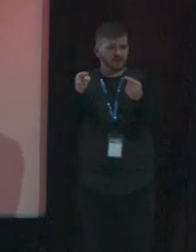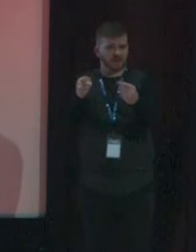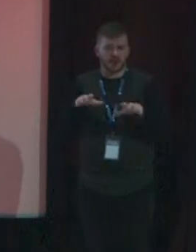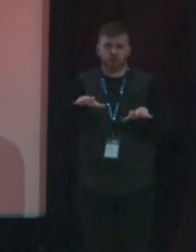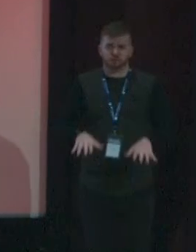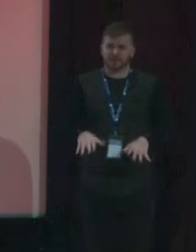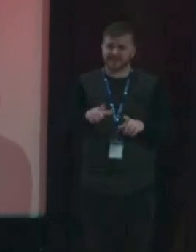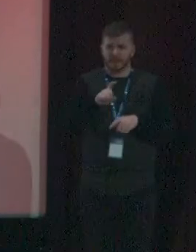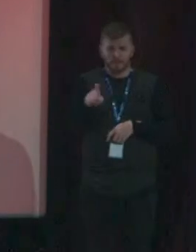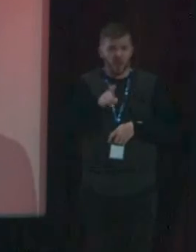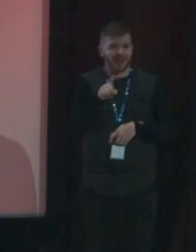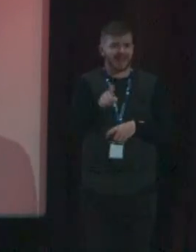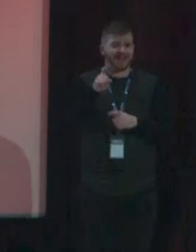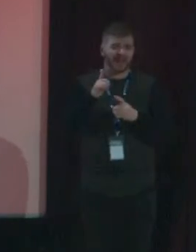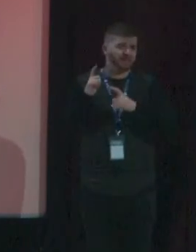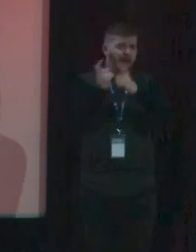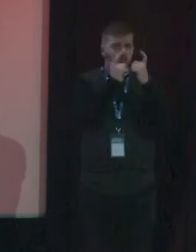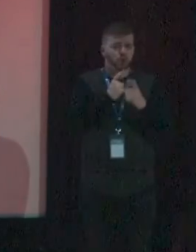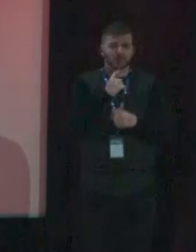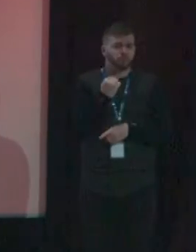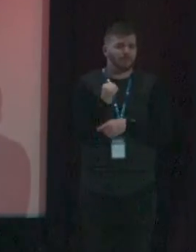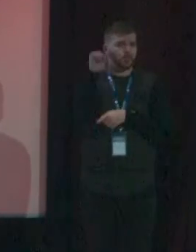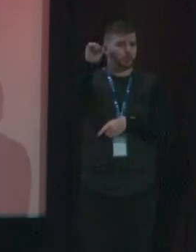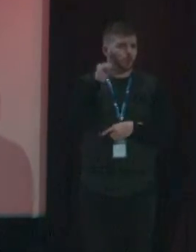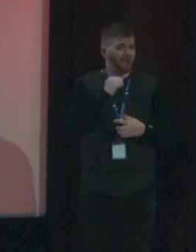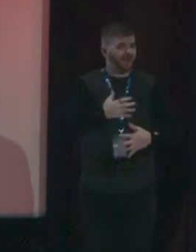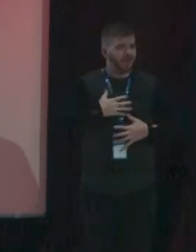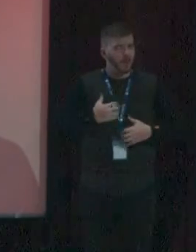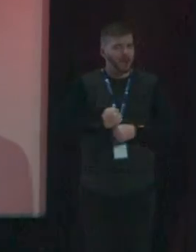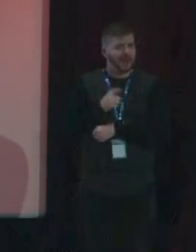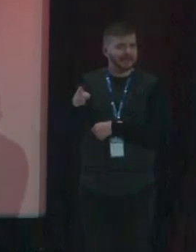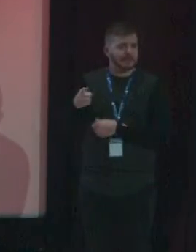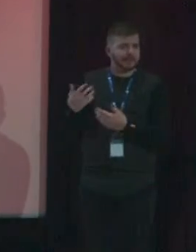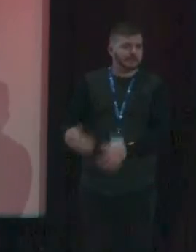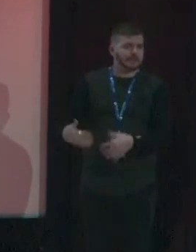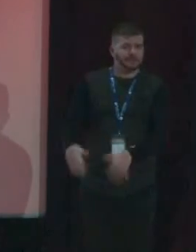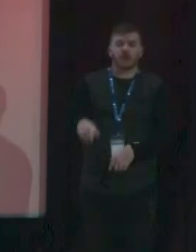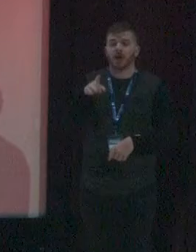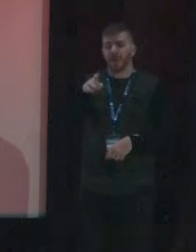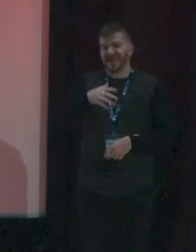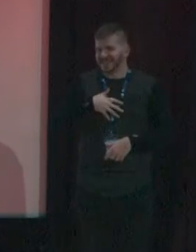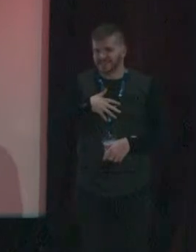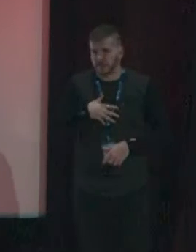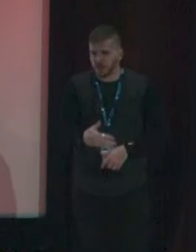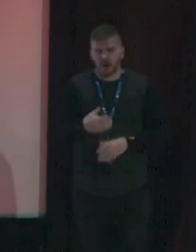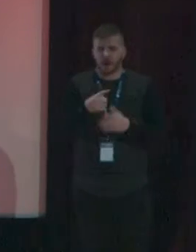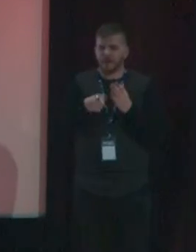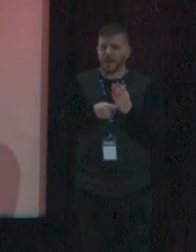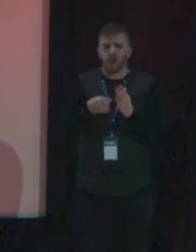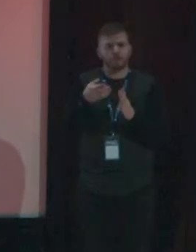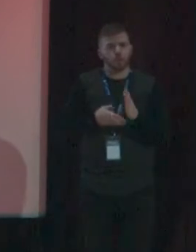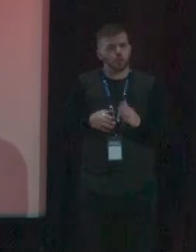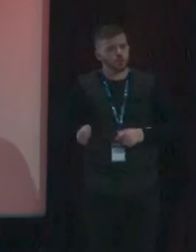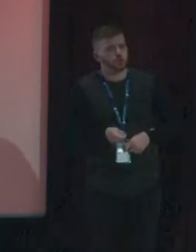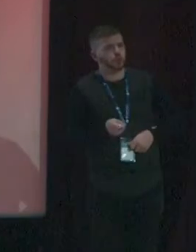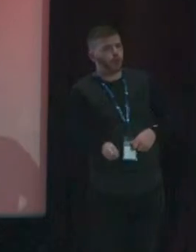point-and-click adventure. Shouldn't really be telling Revolution that we actually liked what they did. The thing I didn't like about Broken Sword, I loved the way the character